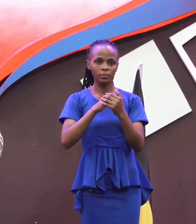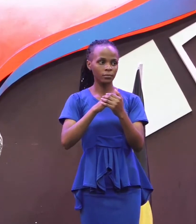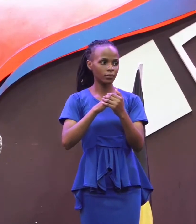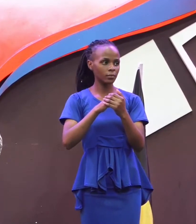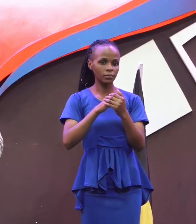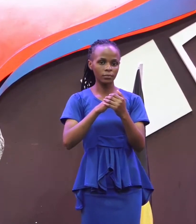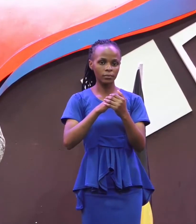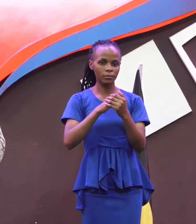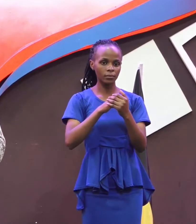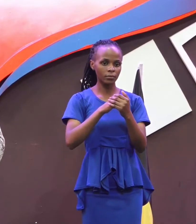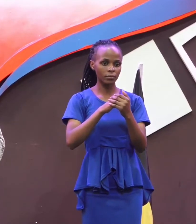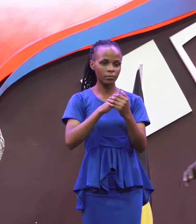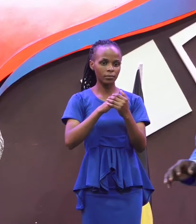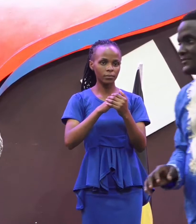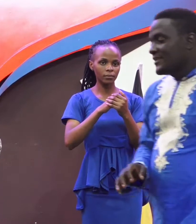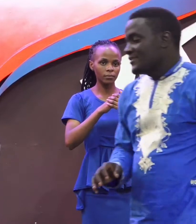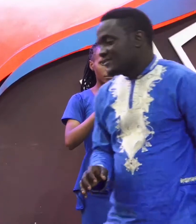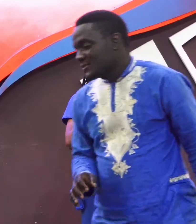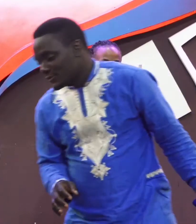Yes, webale nyo Alan.